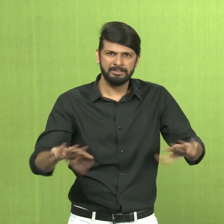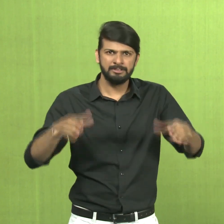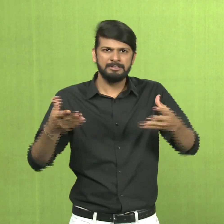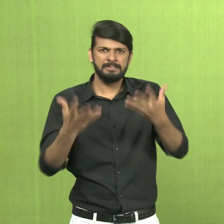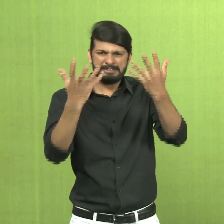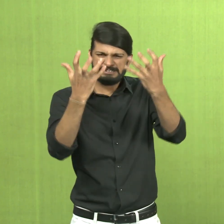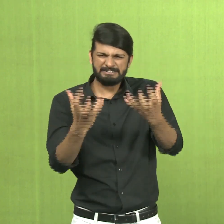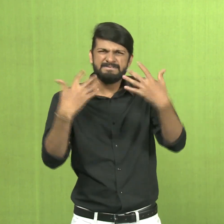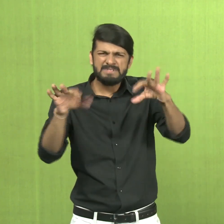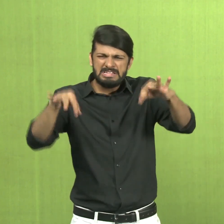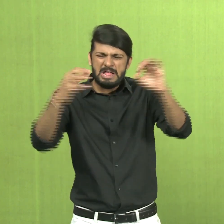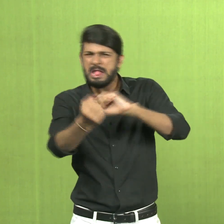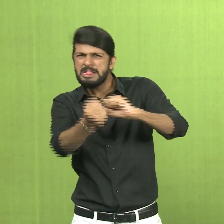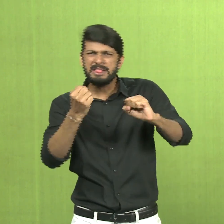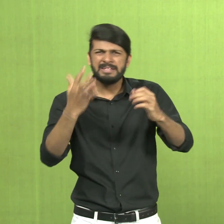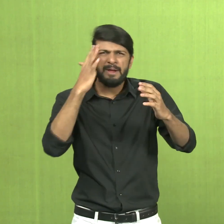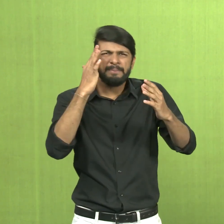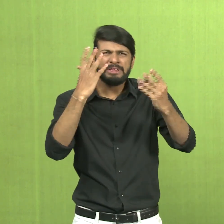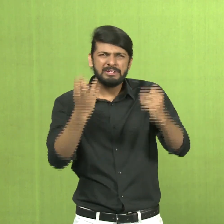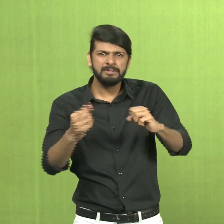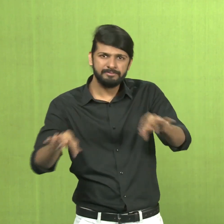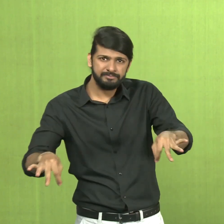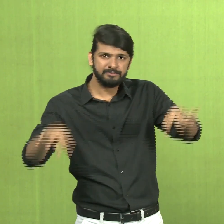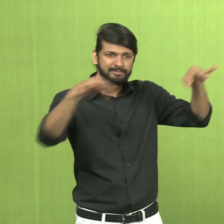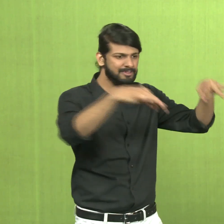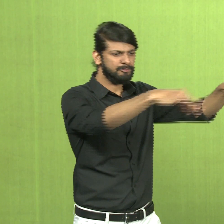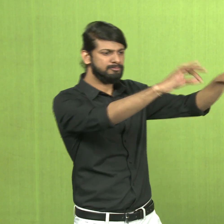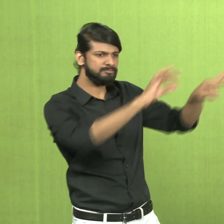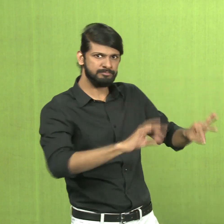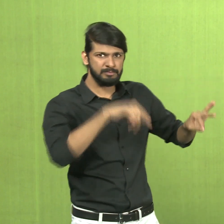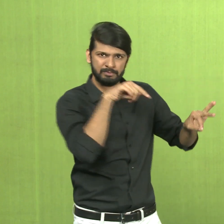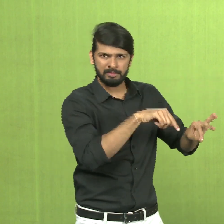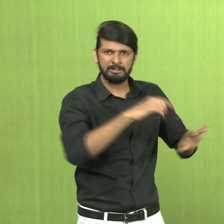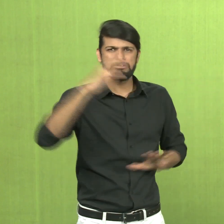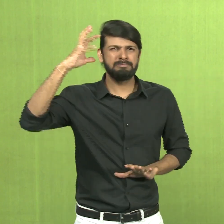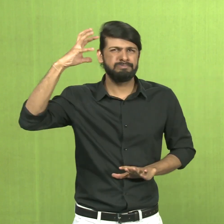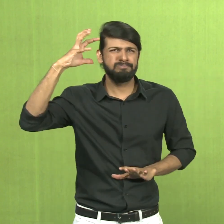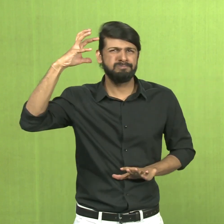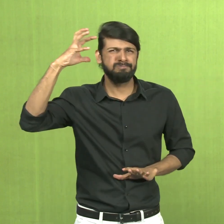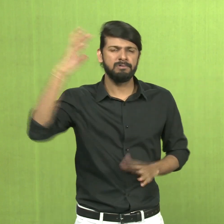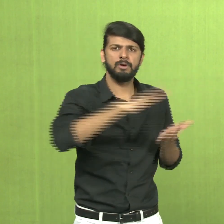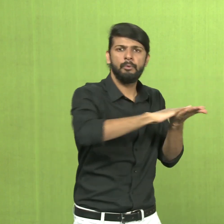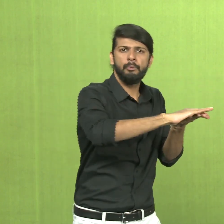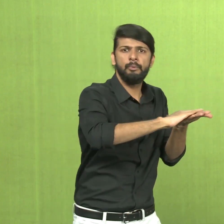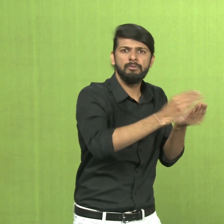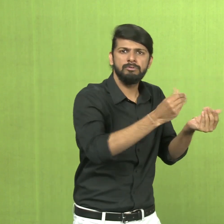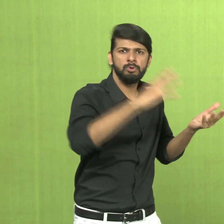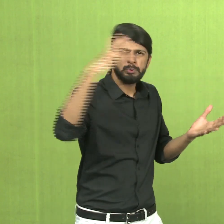it is ready, the cloth is soaked into it and then put out for drying in strong sun, which gives